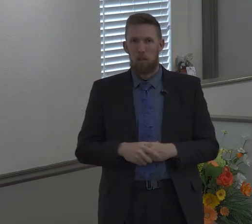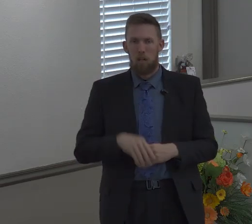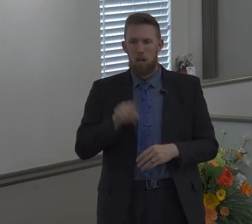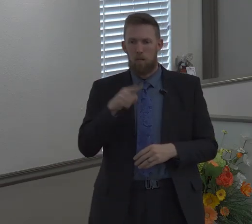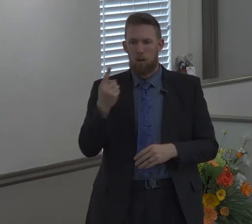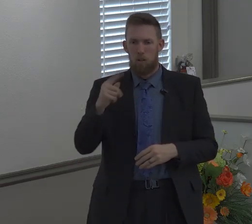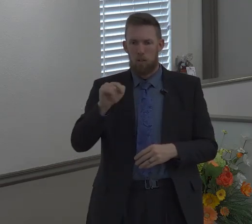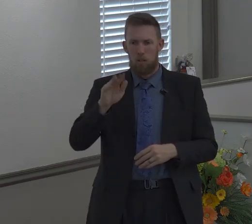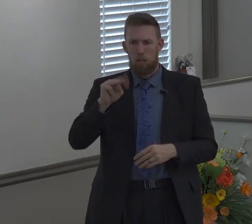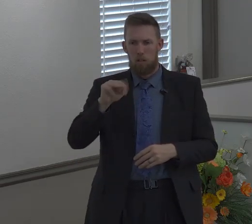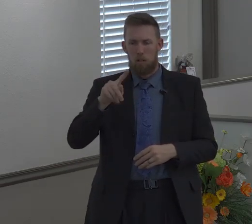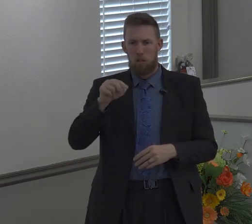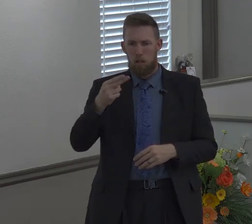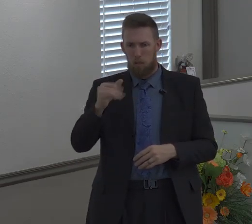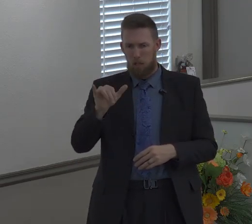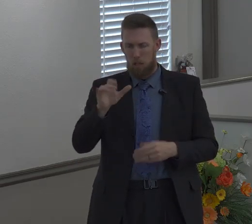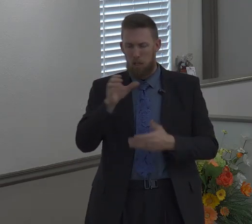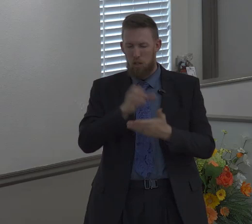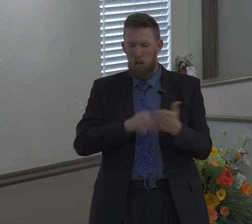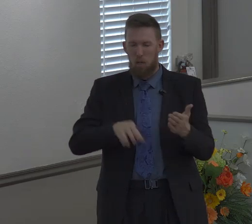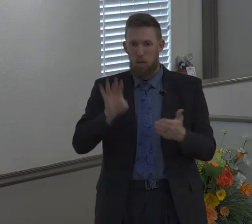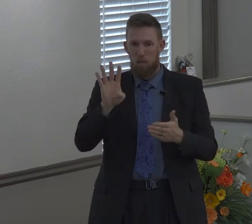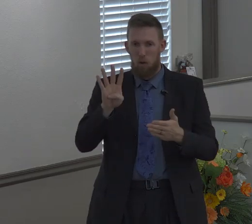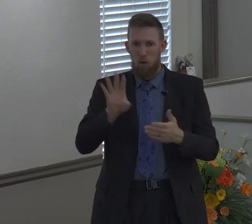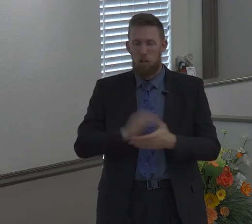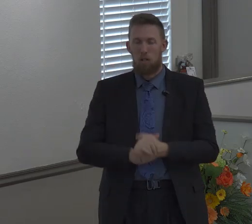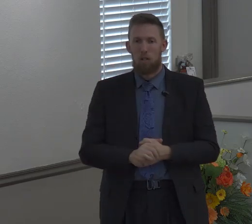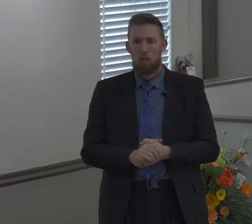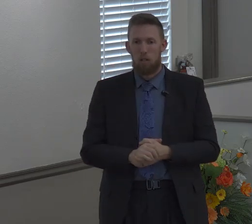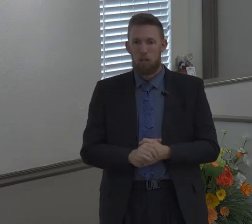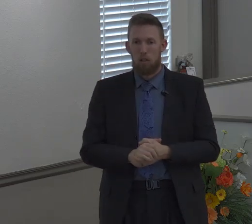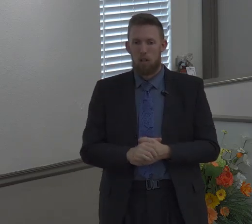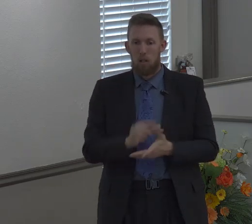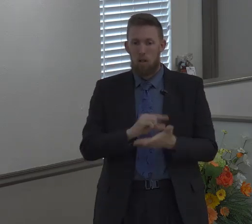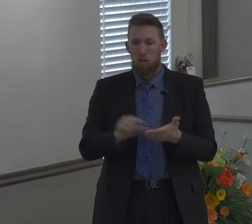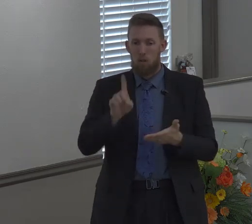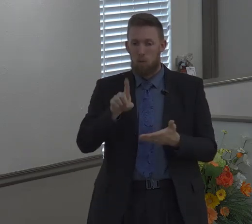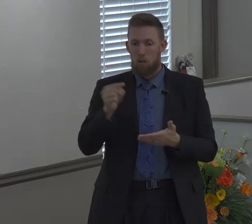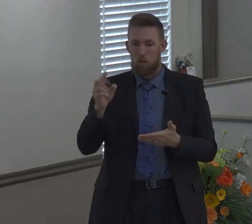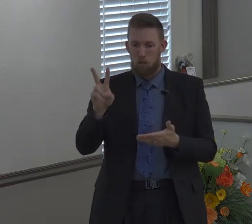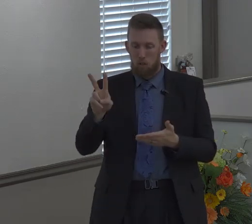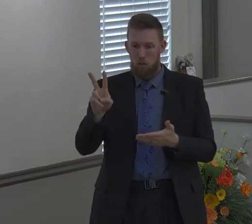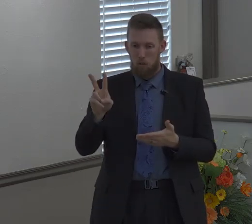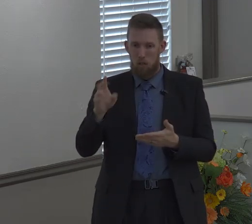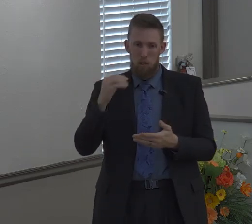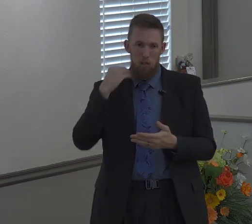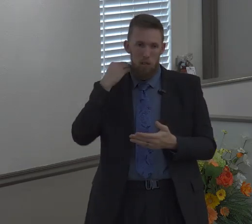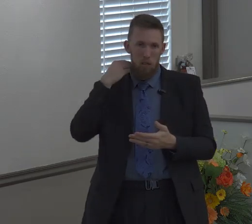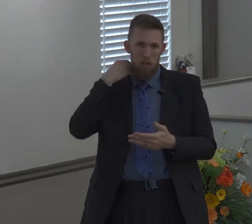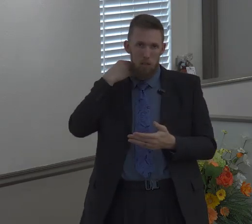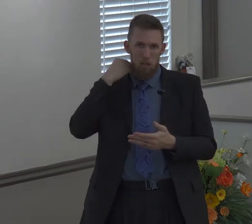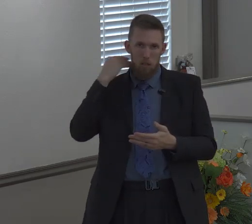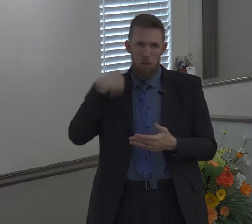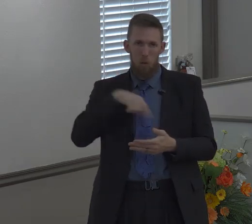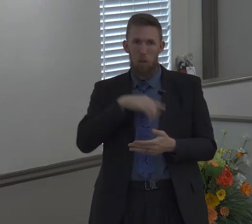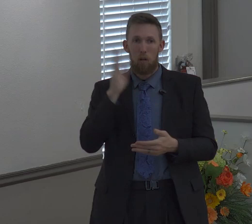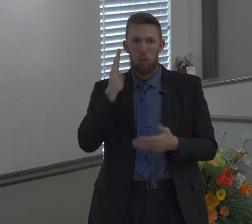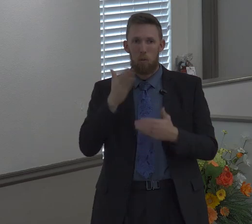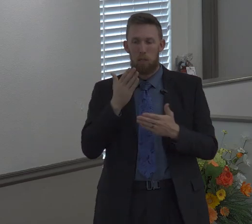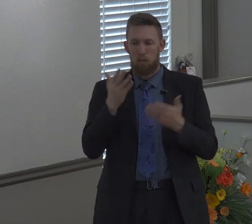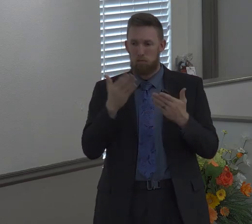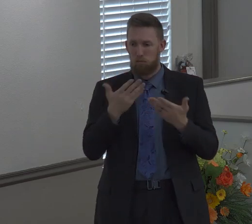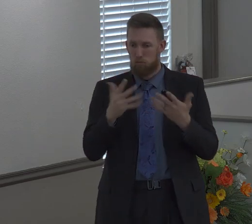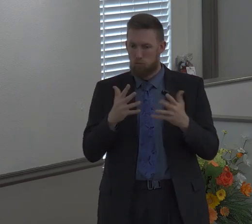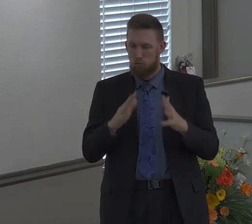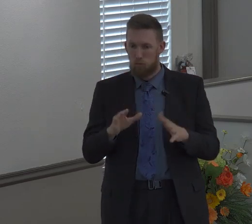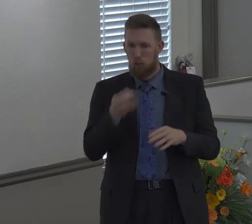Right. Now look at 1 Timothy chapter 4. 1 Timothy chapter 4, verse 1 and 2. I'm going to get you out of here,